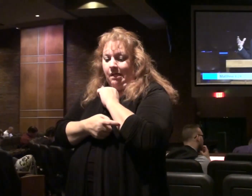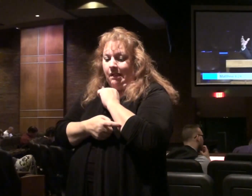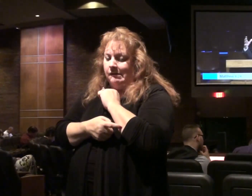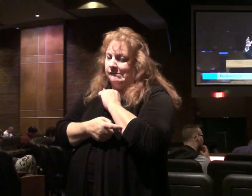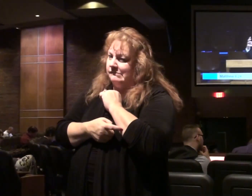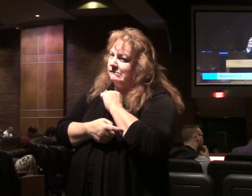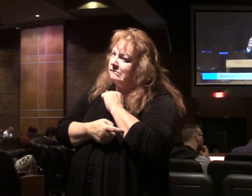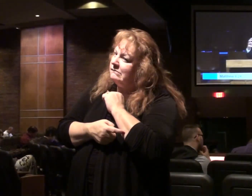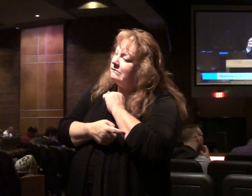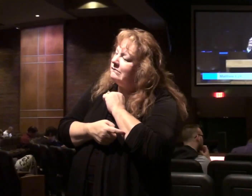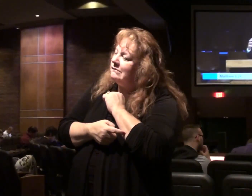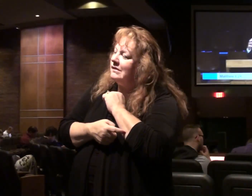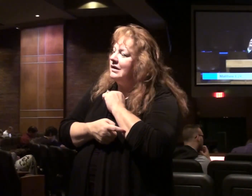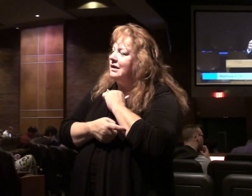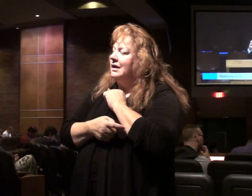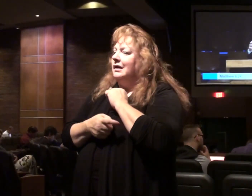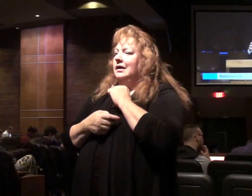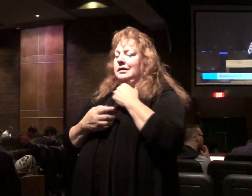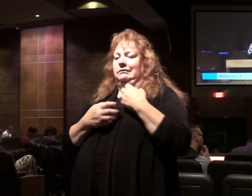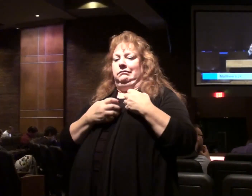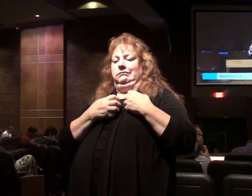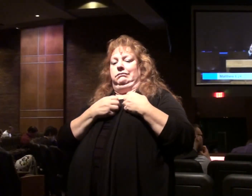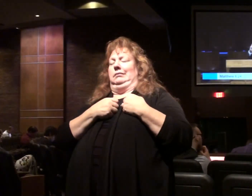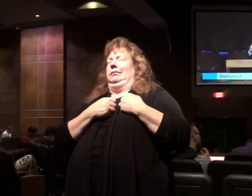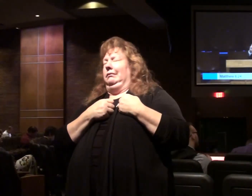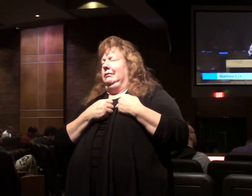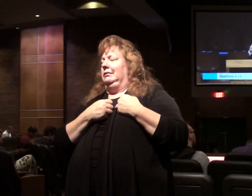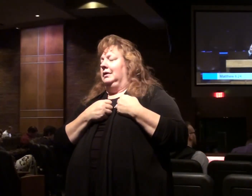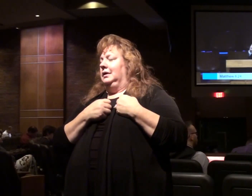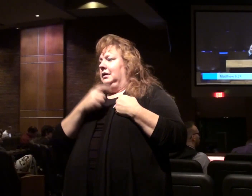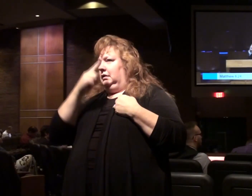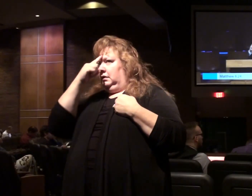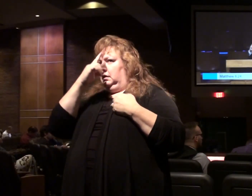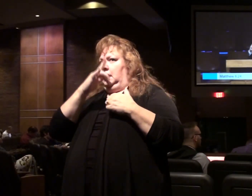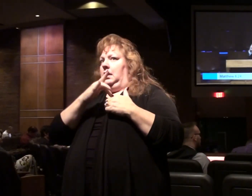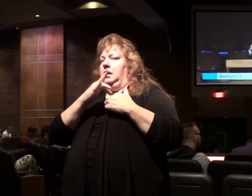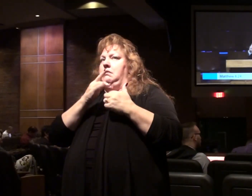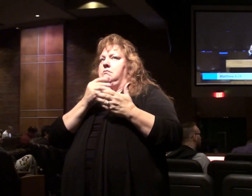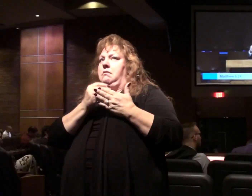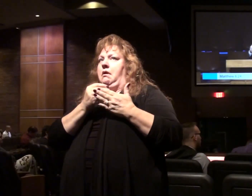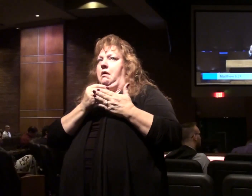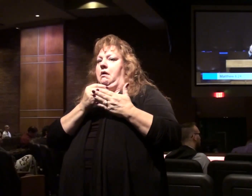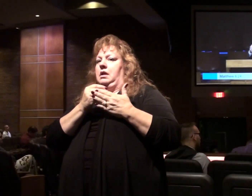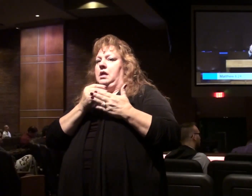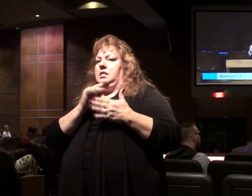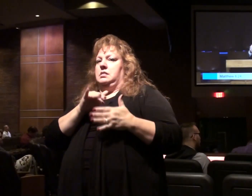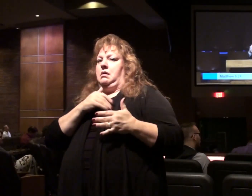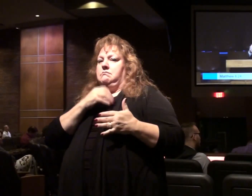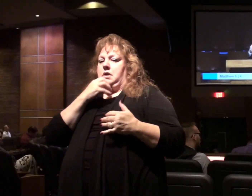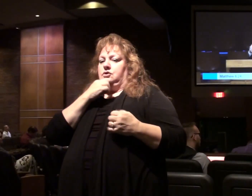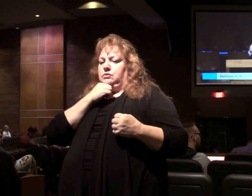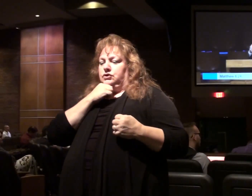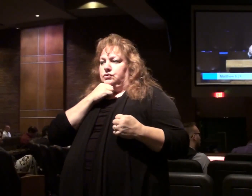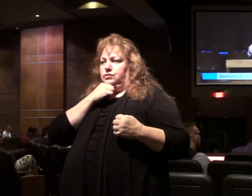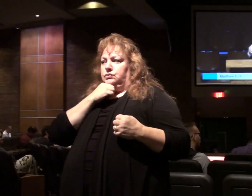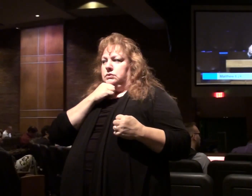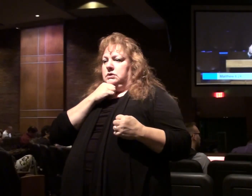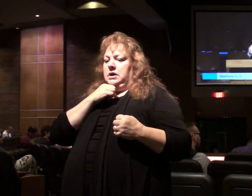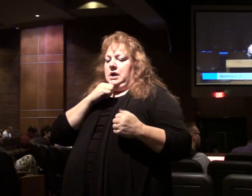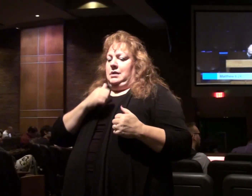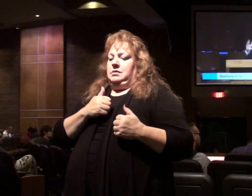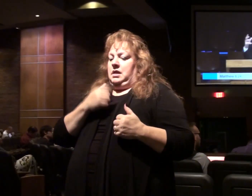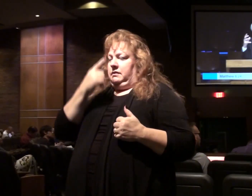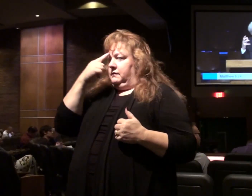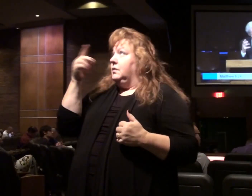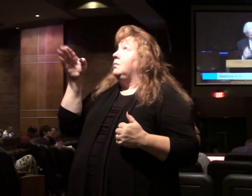it, not to have it get a hold of us. It becomes our treasure. No longer am I living for